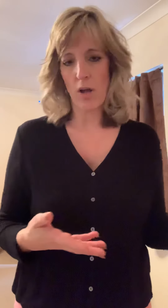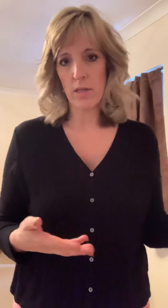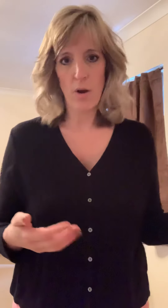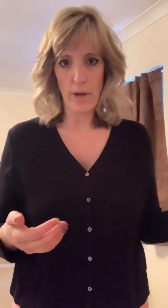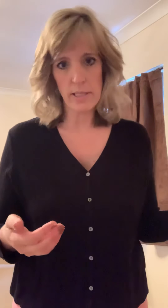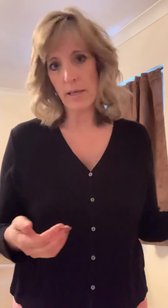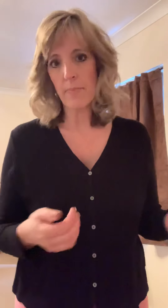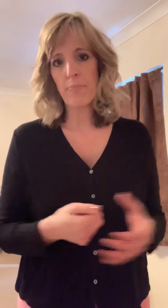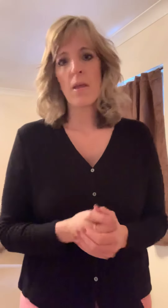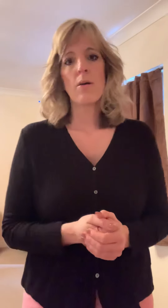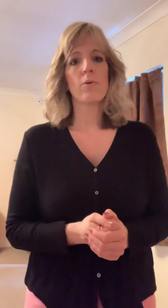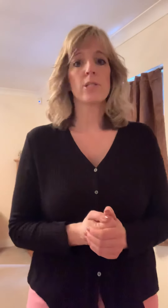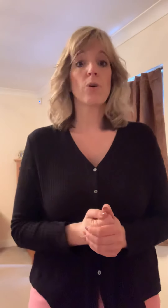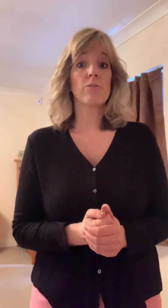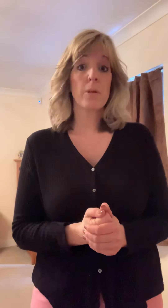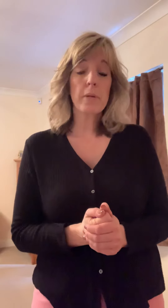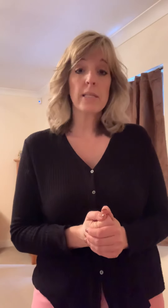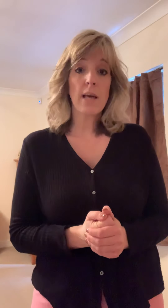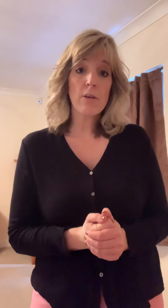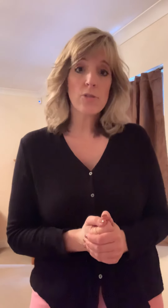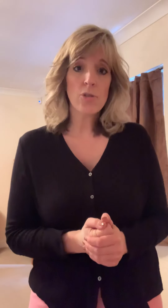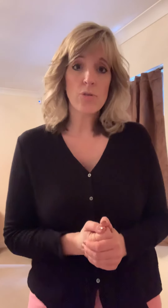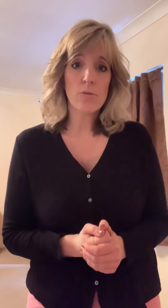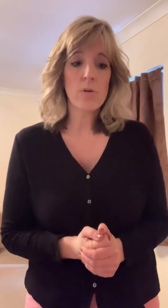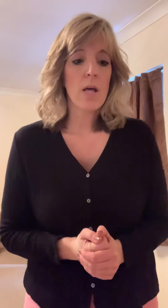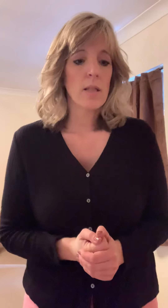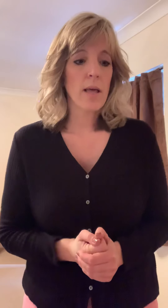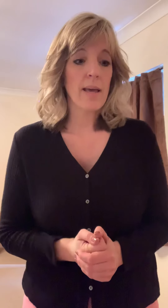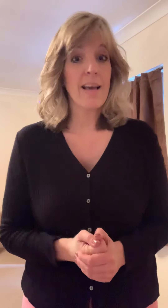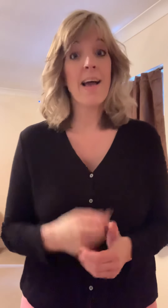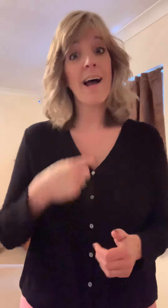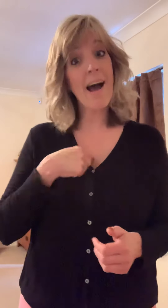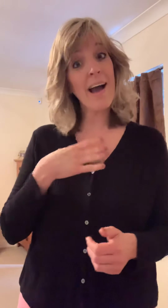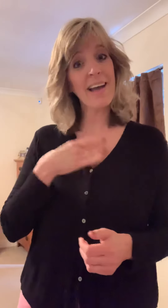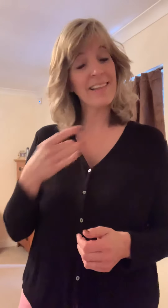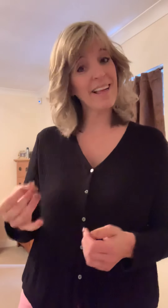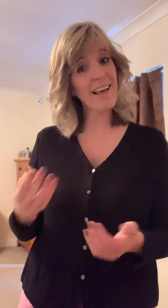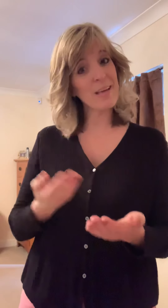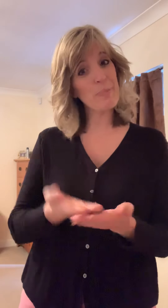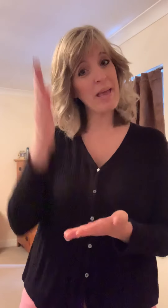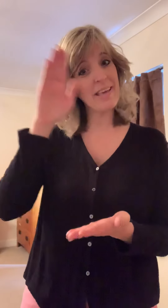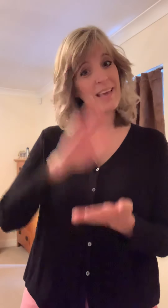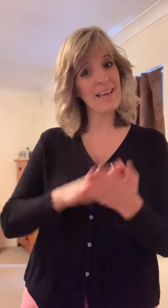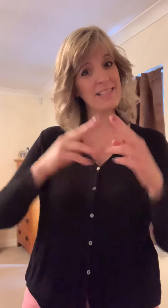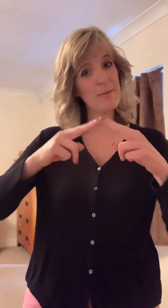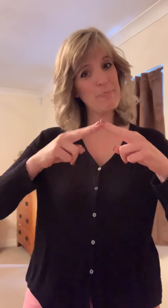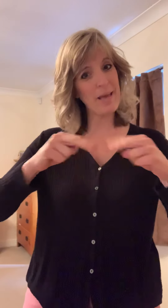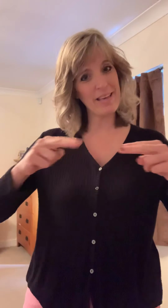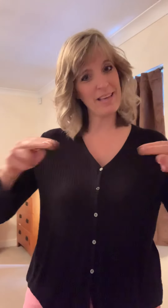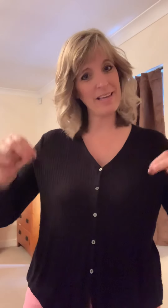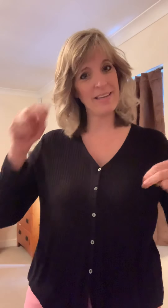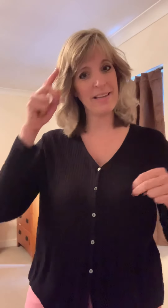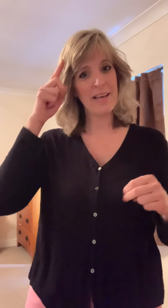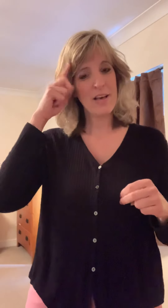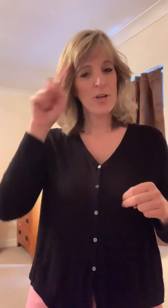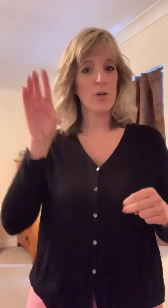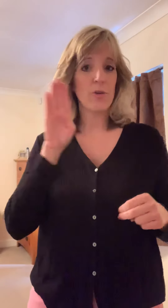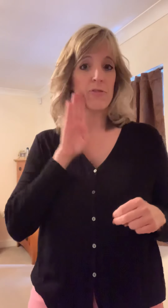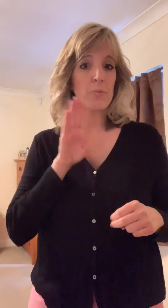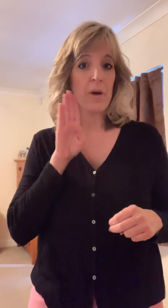it OIC. Which, so if somebody tells you like, I like pancakes and bacon, you know, for